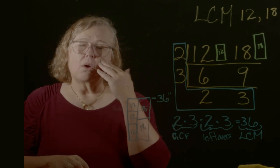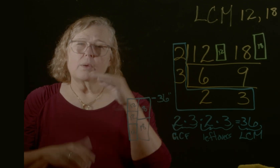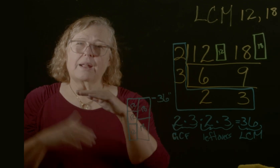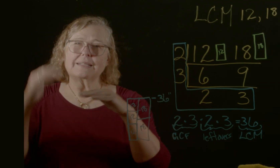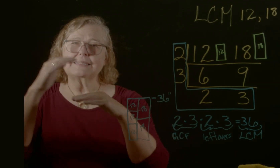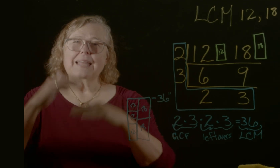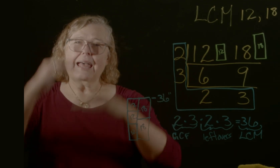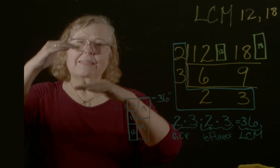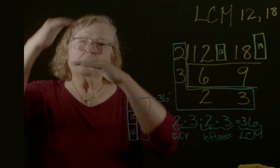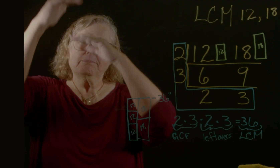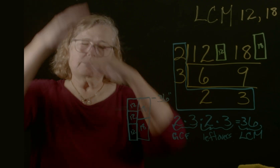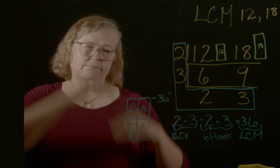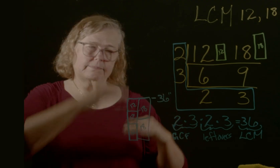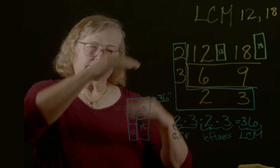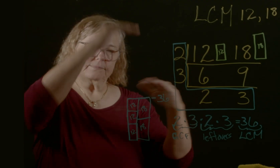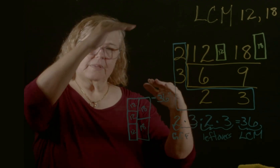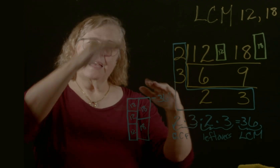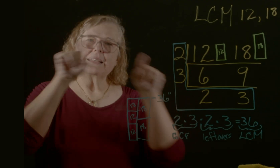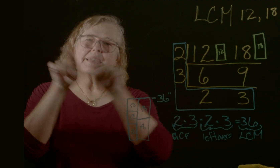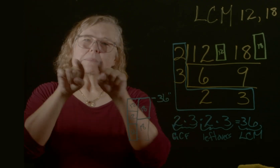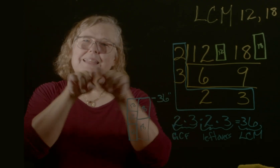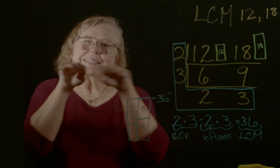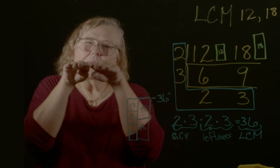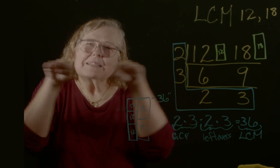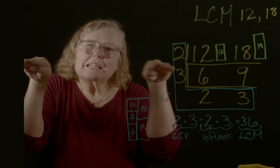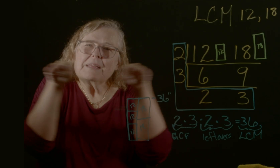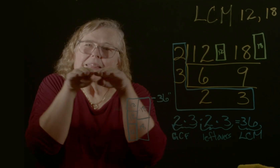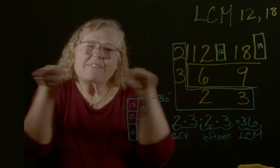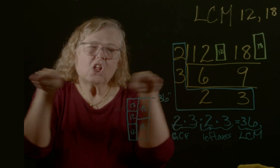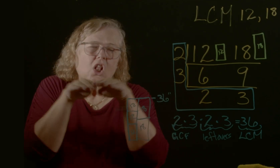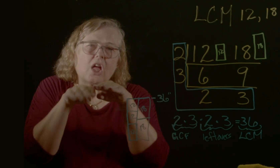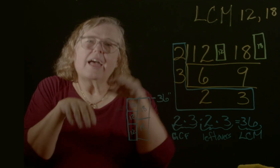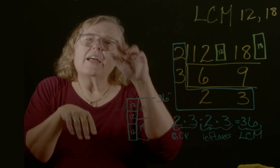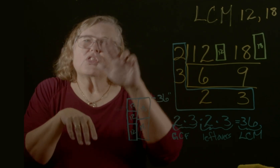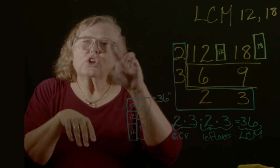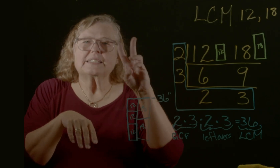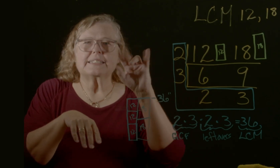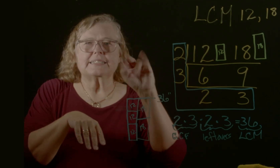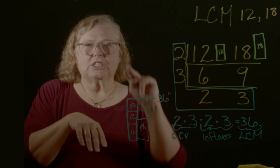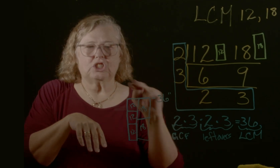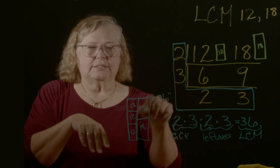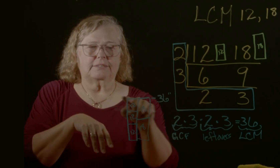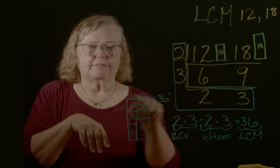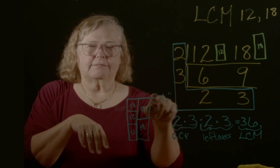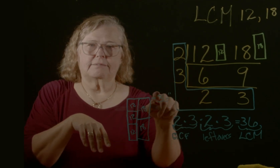So we know now that they are going to stack up, that they are going to be the same height. They are going to be level at 36 inches.